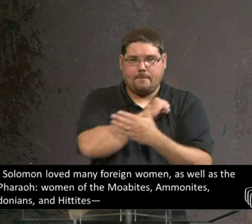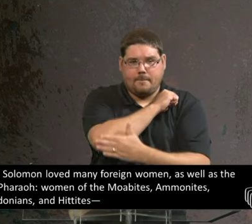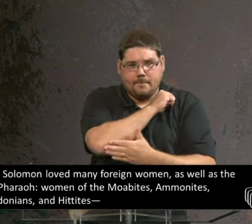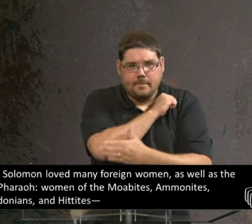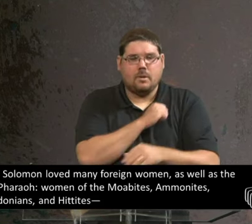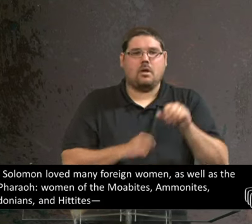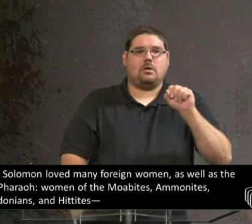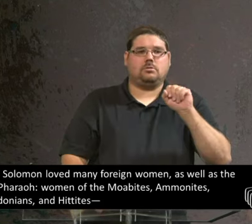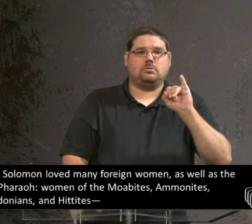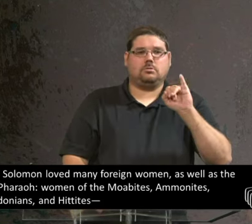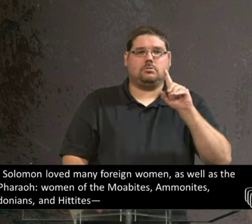Edomites,